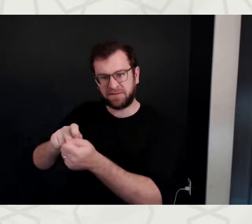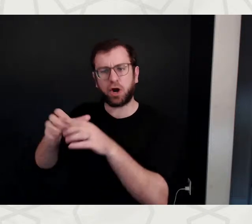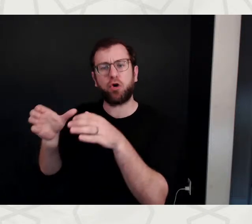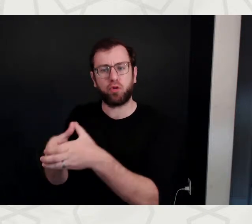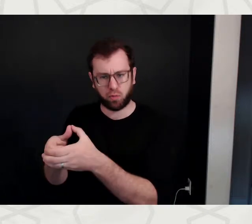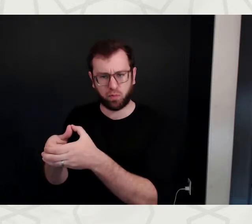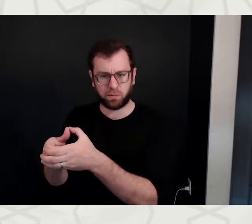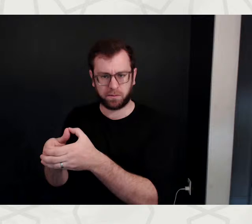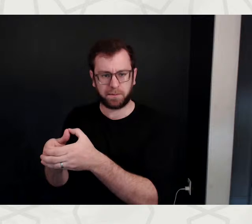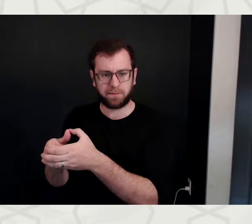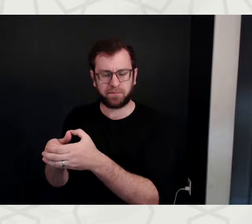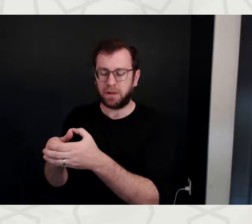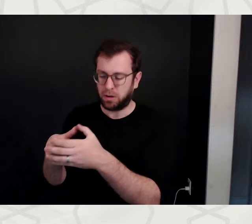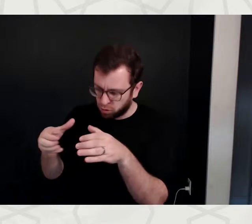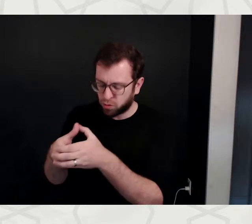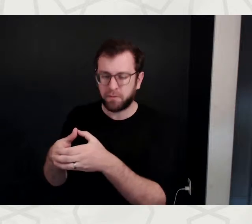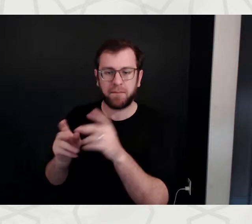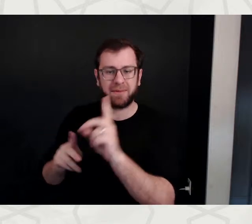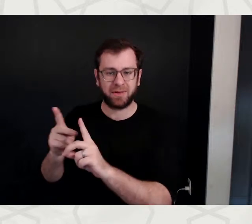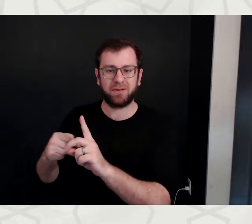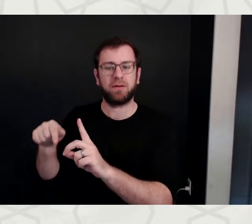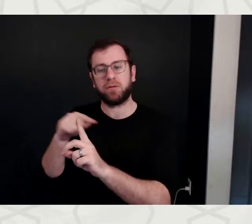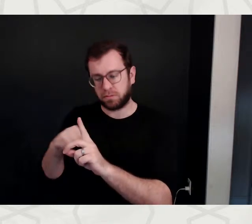people, a race.